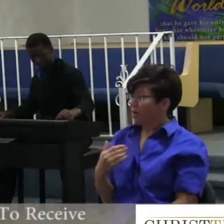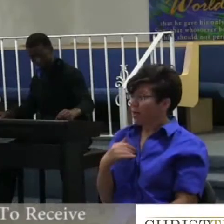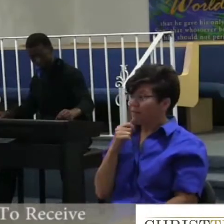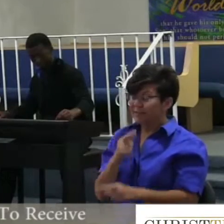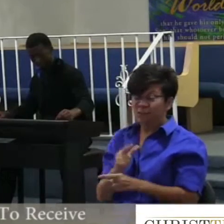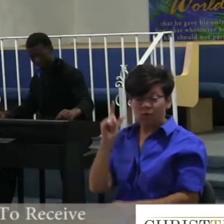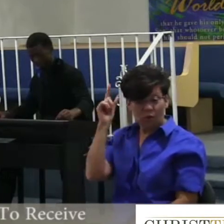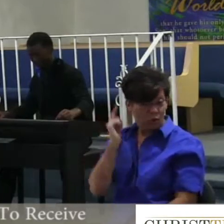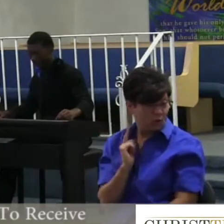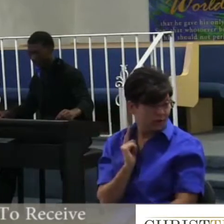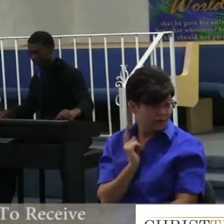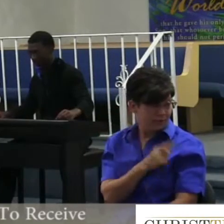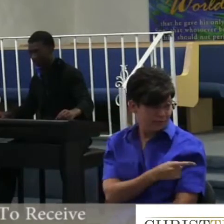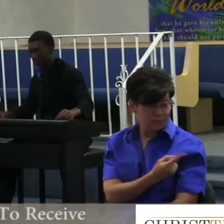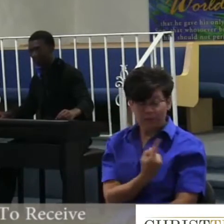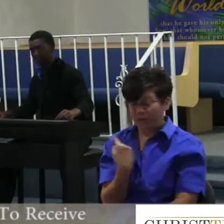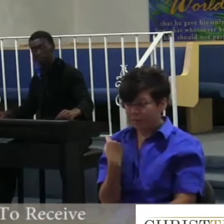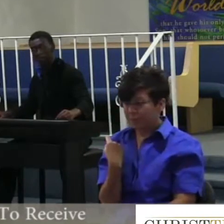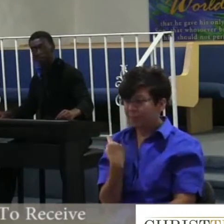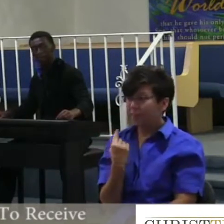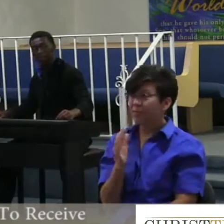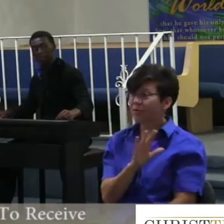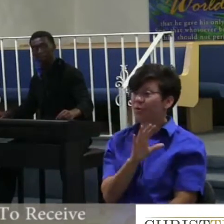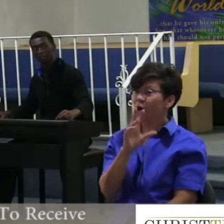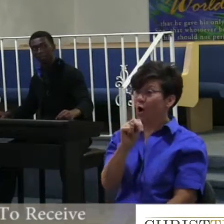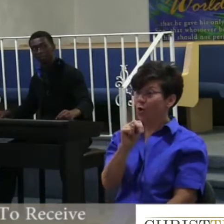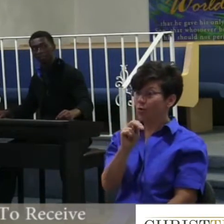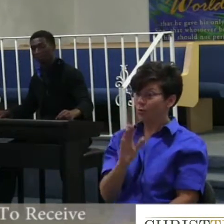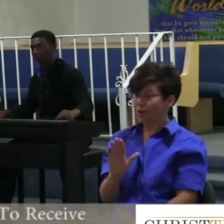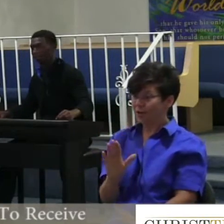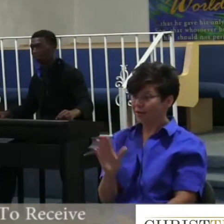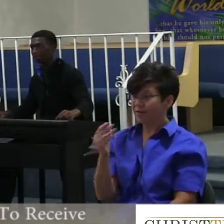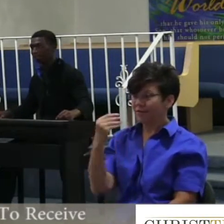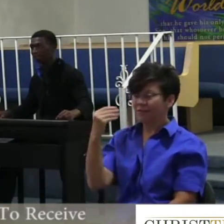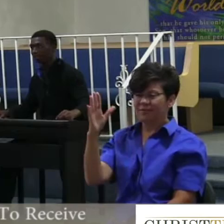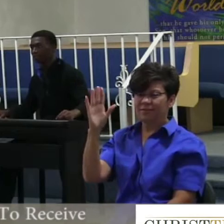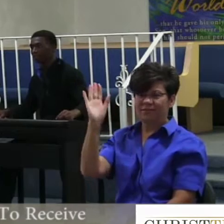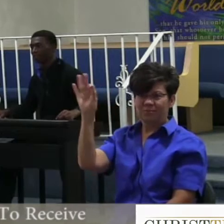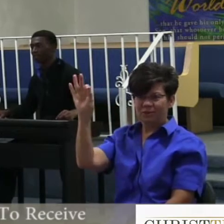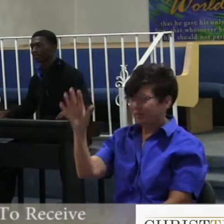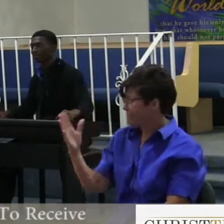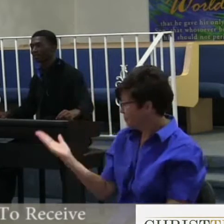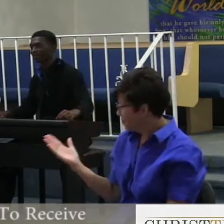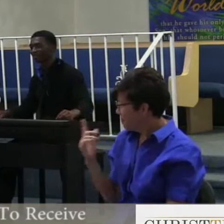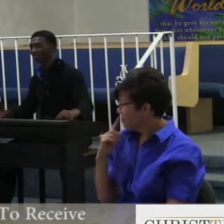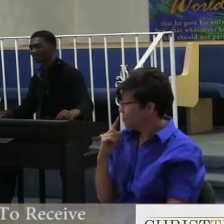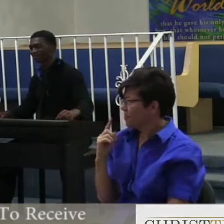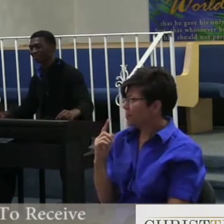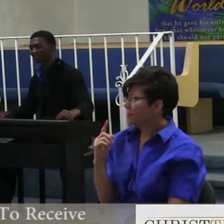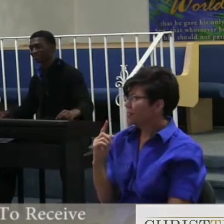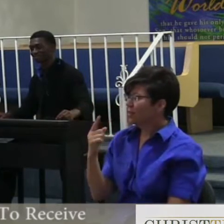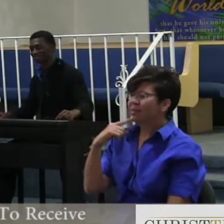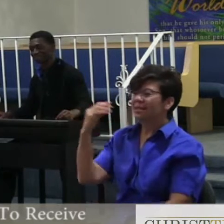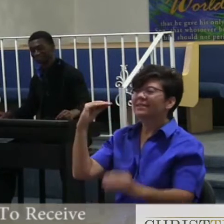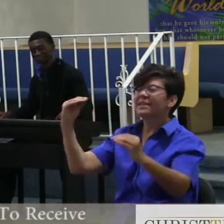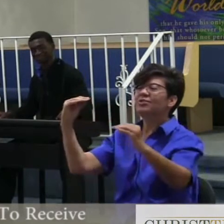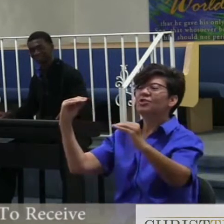have Sister Lori to come forth in her own way and give us the word of God. Amen. Let's say,